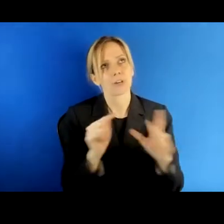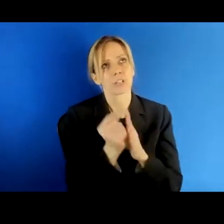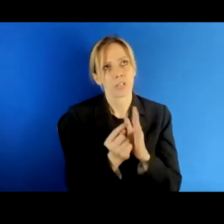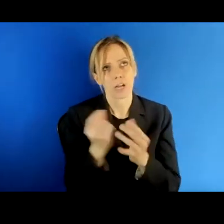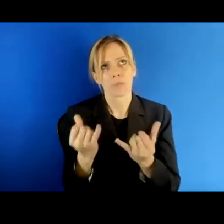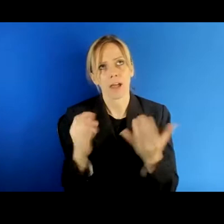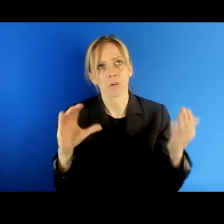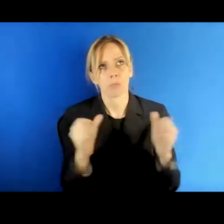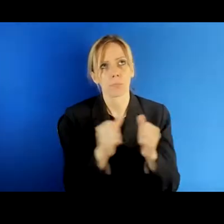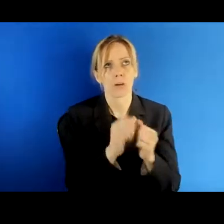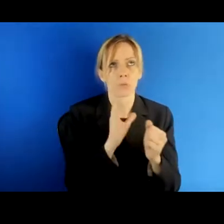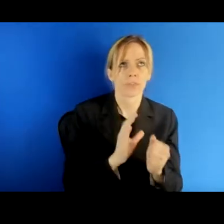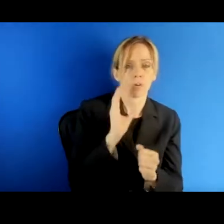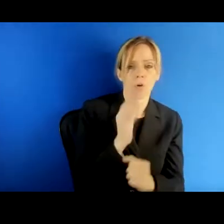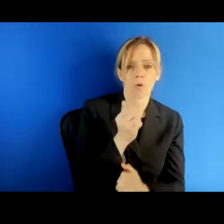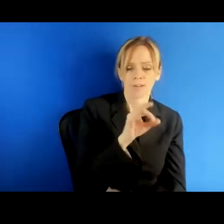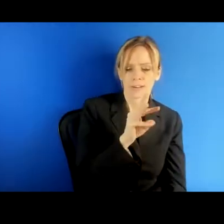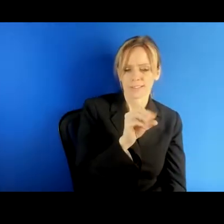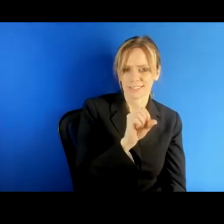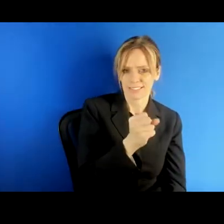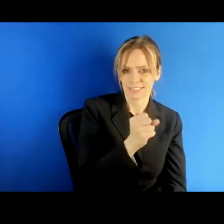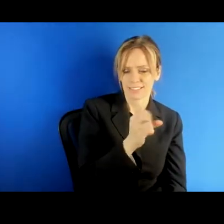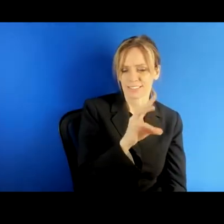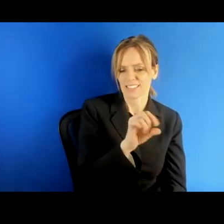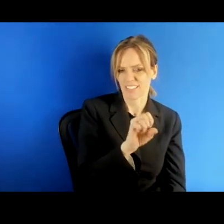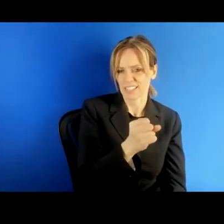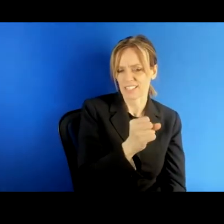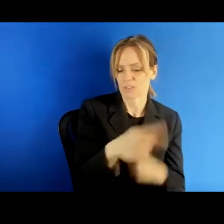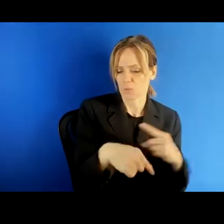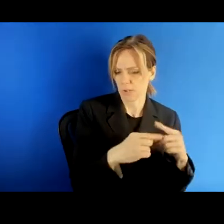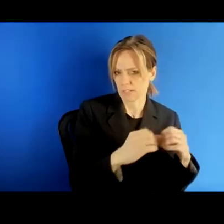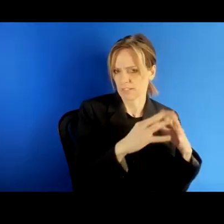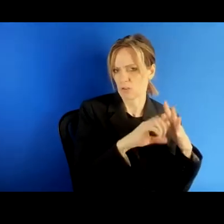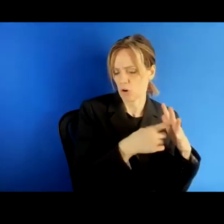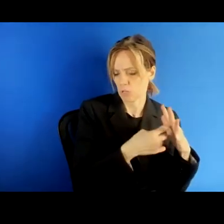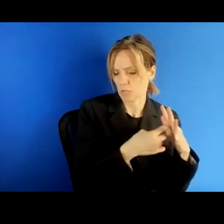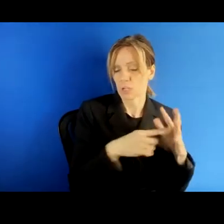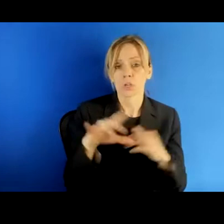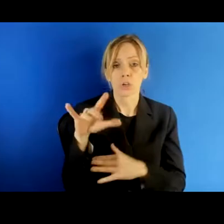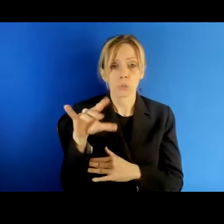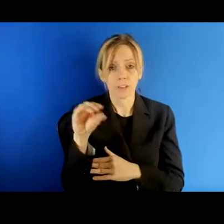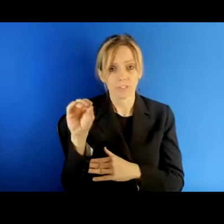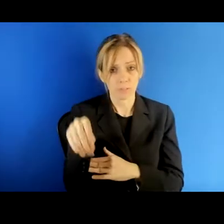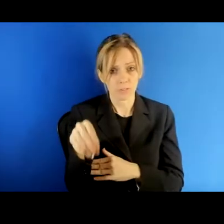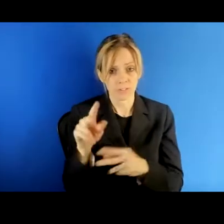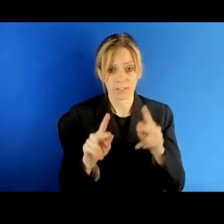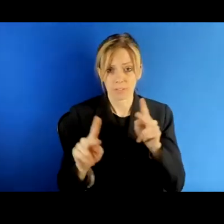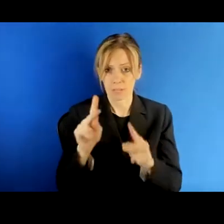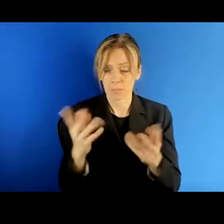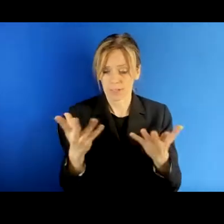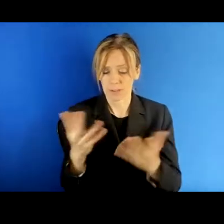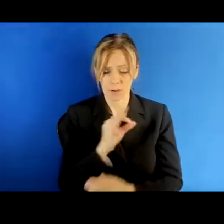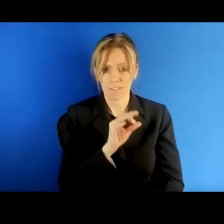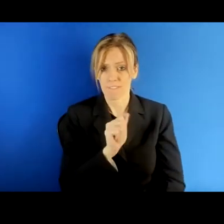and 70s when the movement started here, right? 25% of our faculty and staff also identify as people with disabilities.